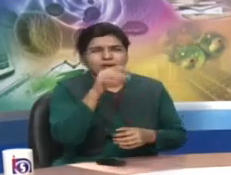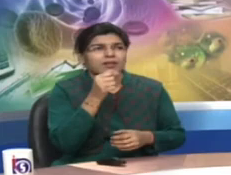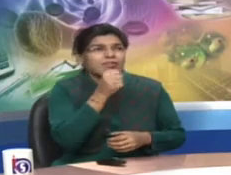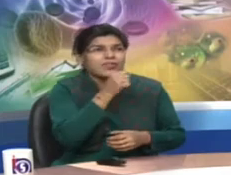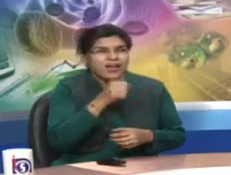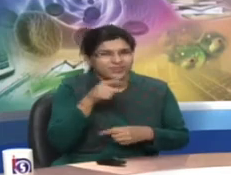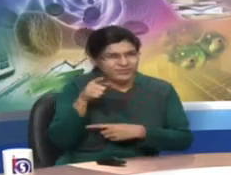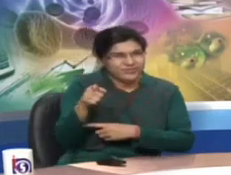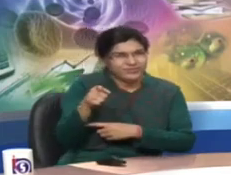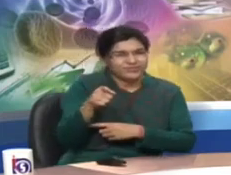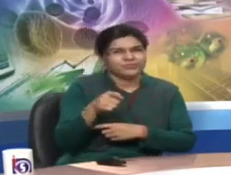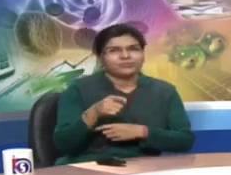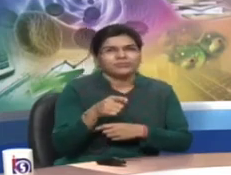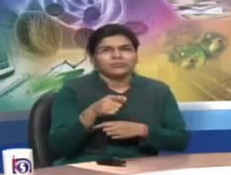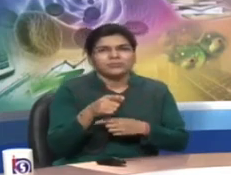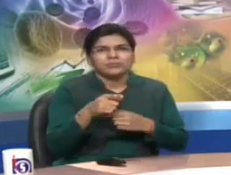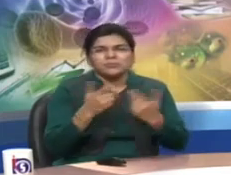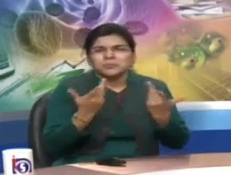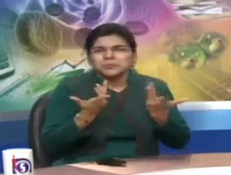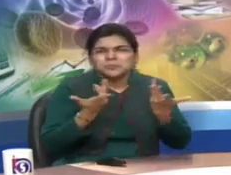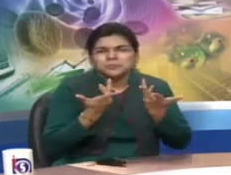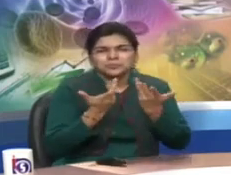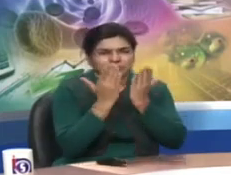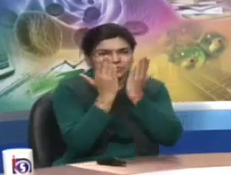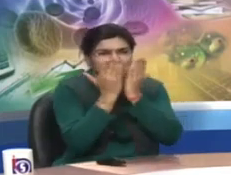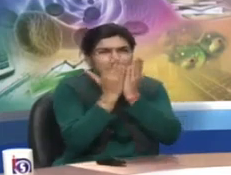From his talk, it seems